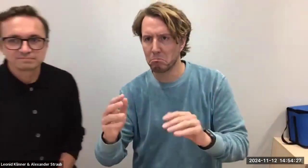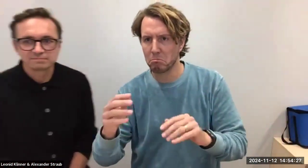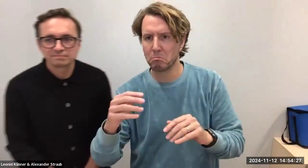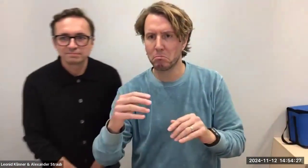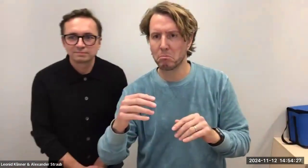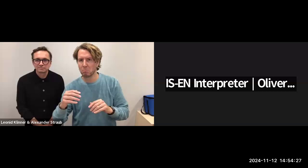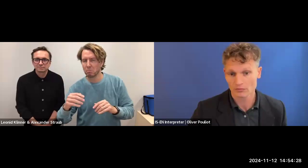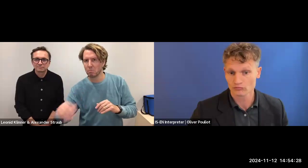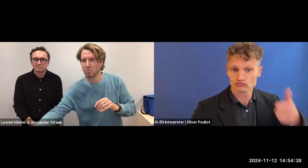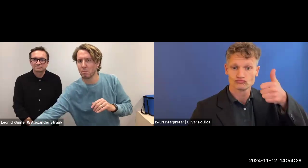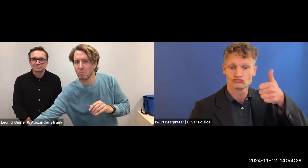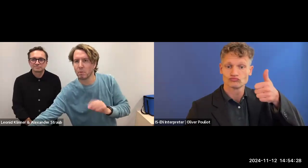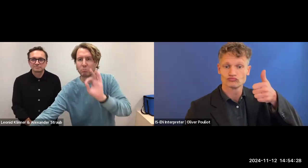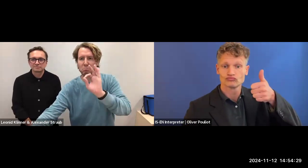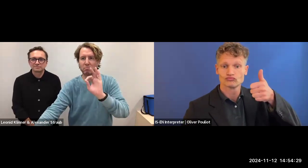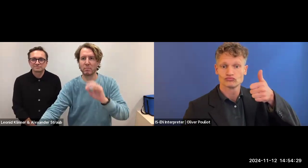Okay, interpreter.